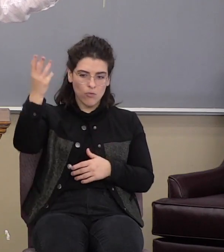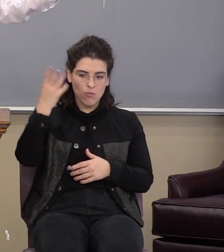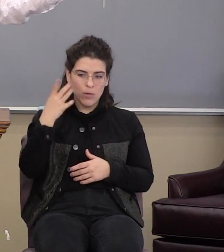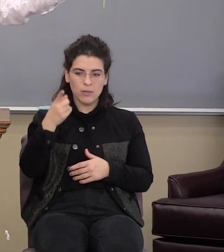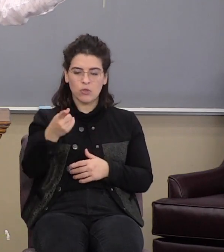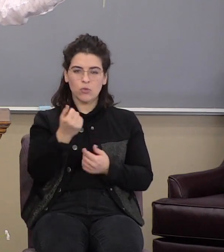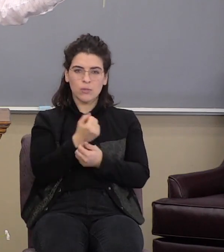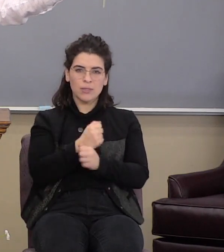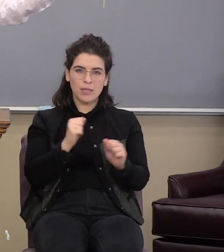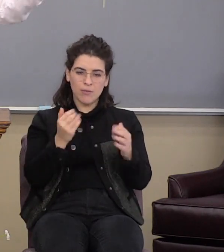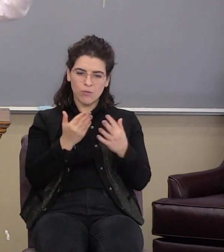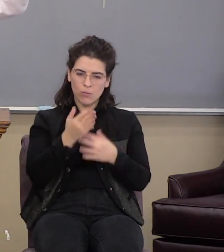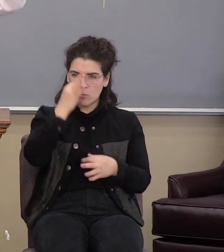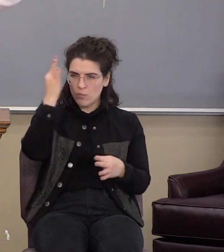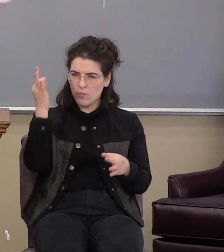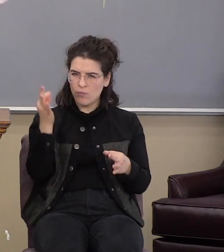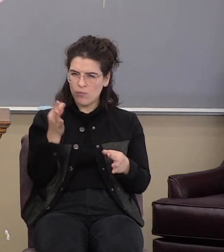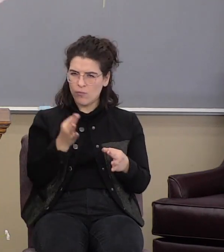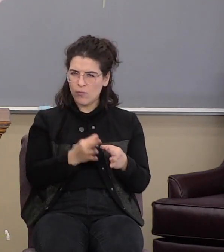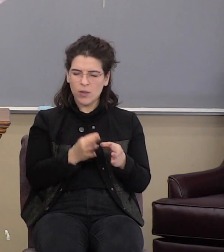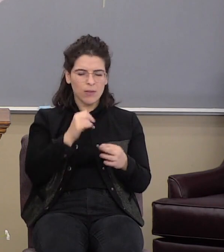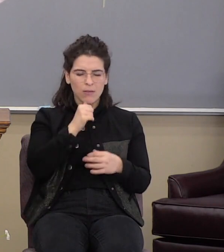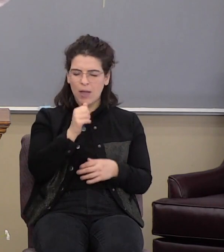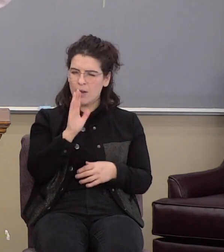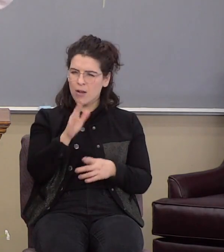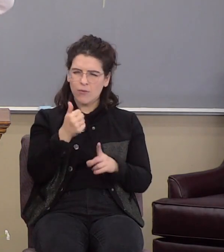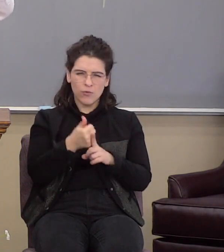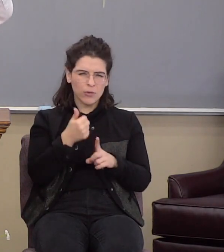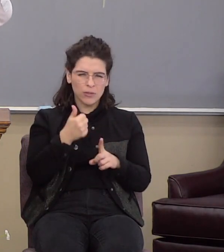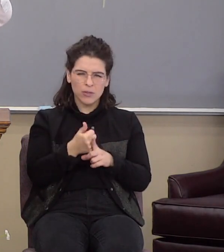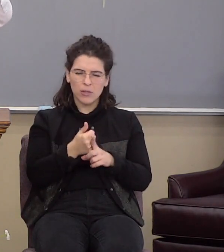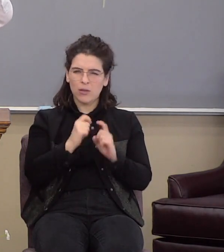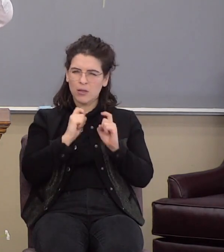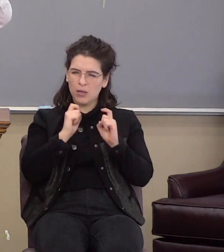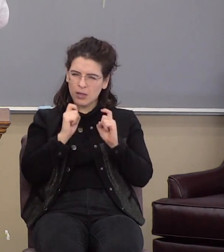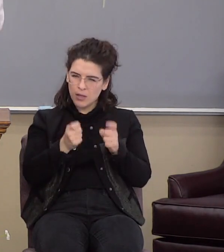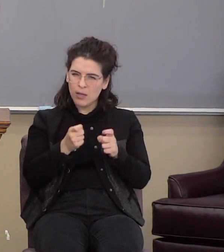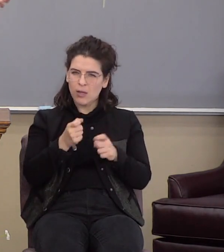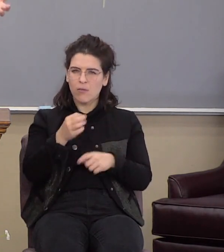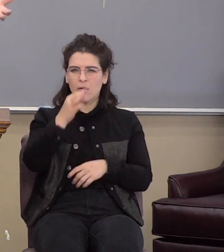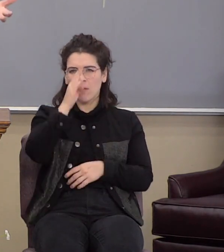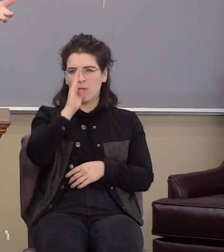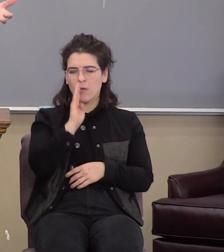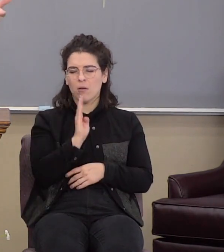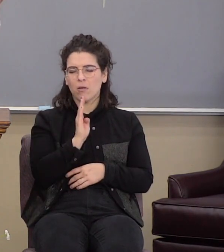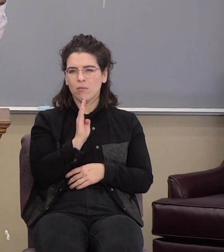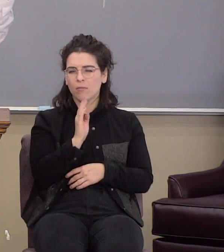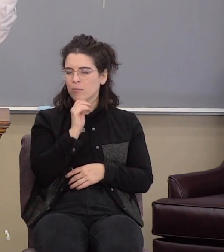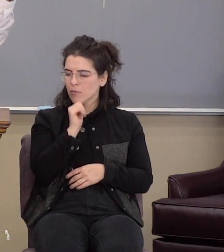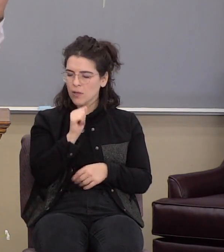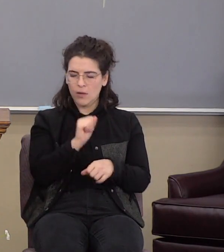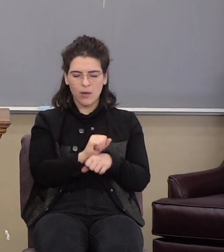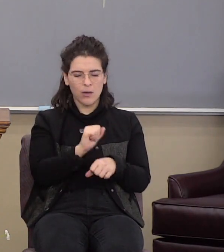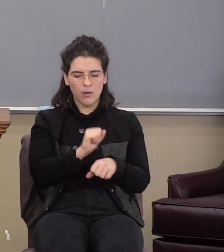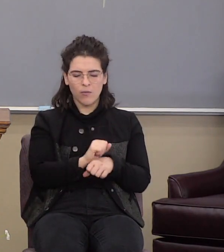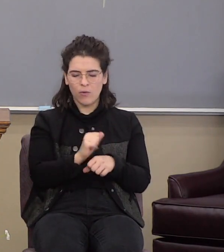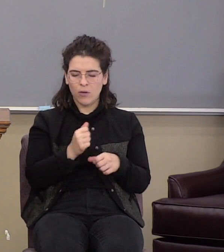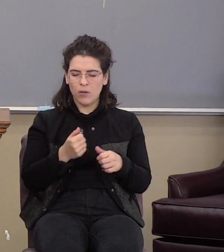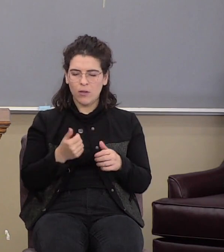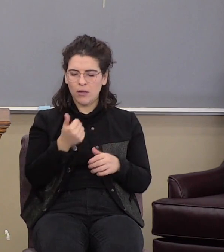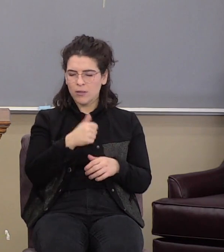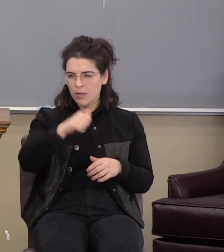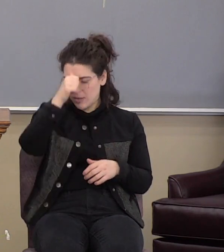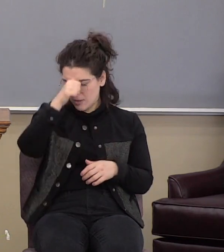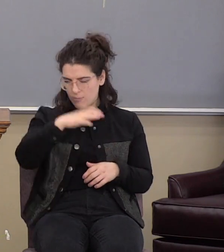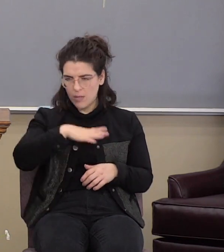through faith, and that not of yourselves. It is the gift of God, not of works, lest any man should